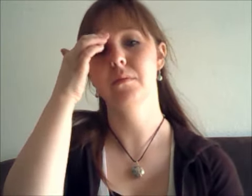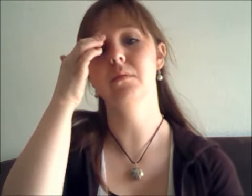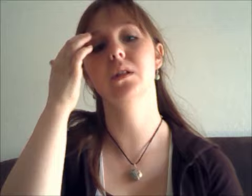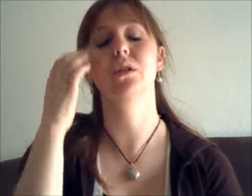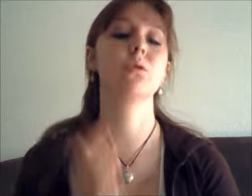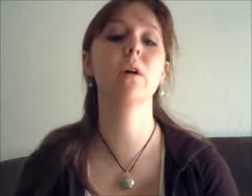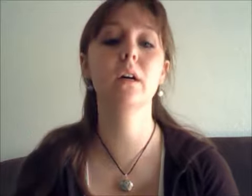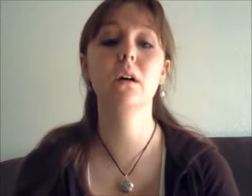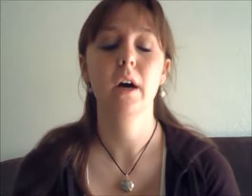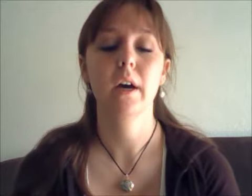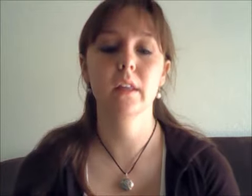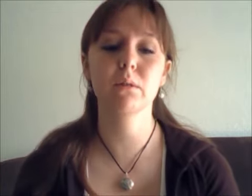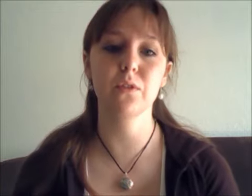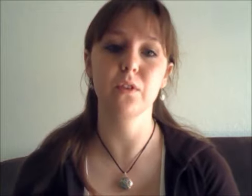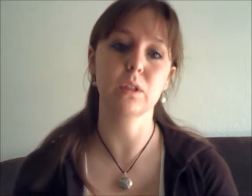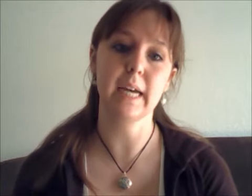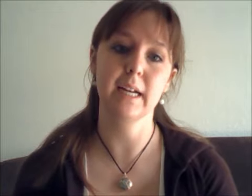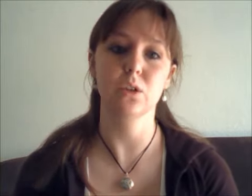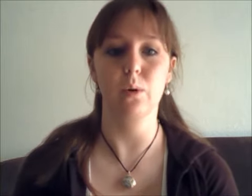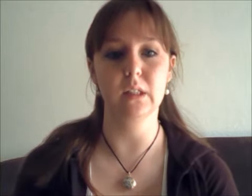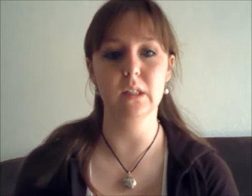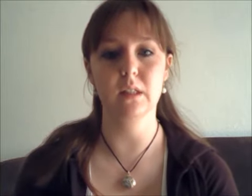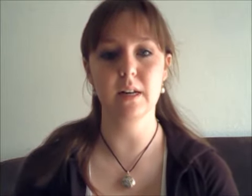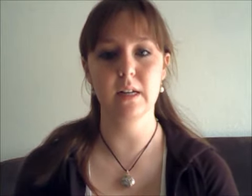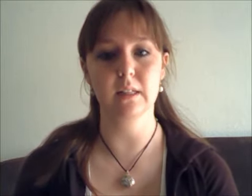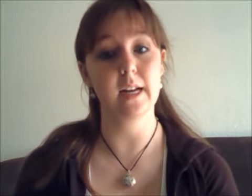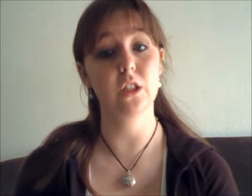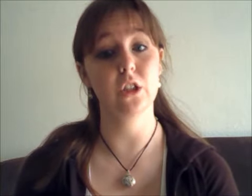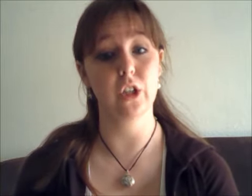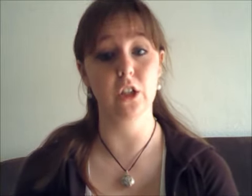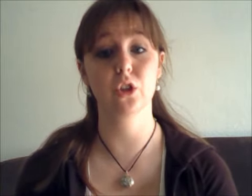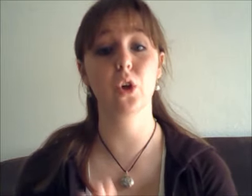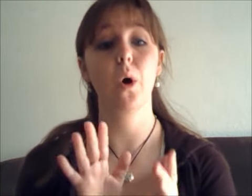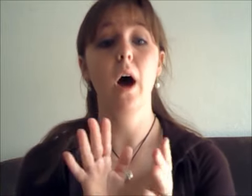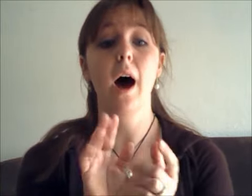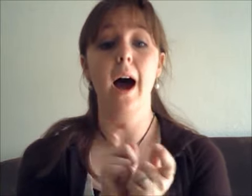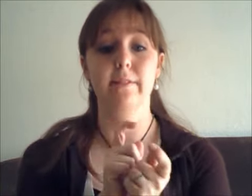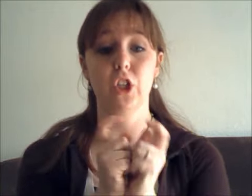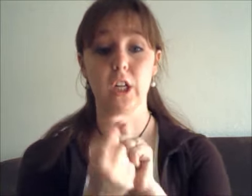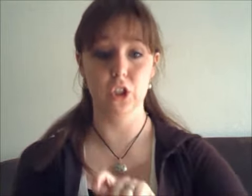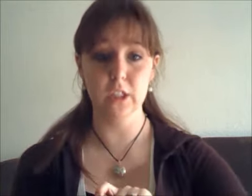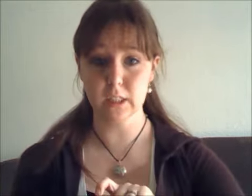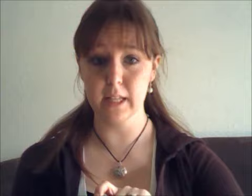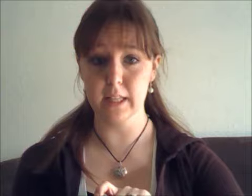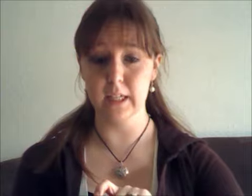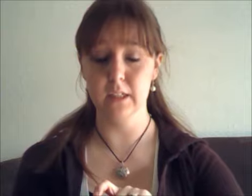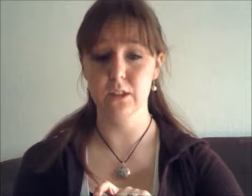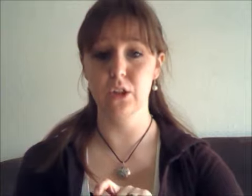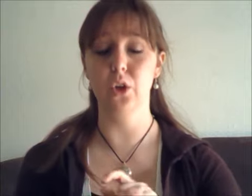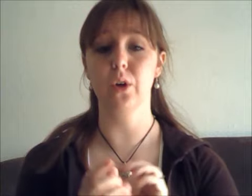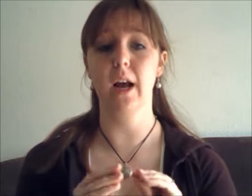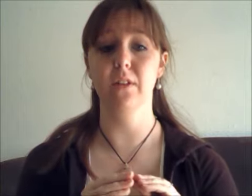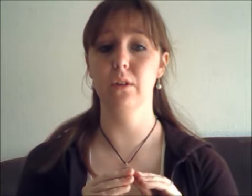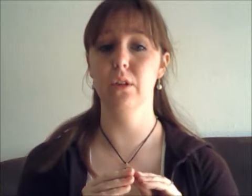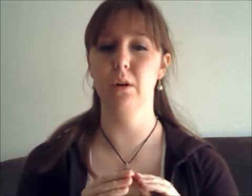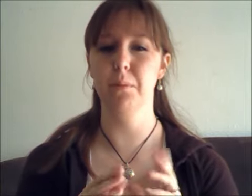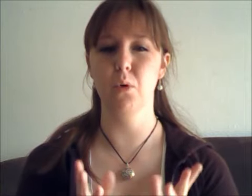this tutorial, there was a few sign choices that I decided to change. So I've changed it slightly so you can have a little bit more of